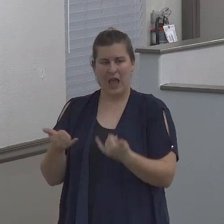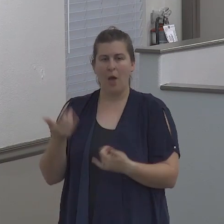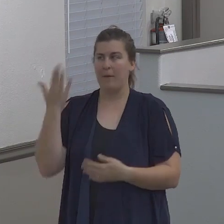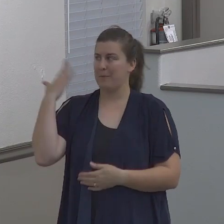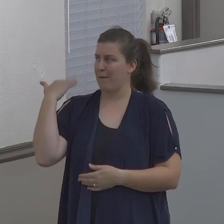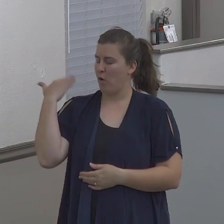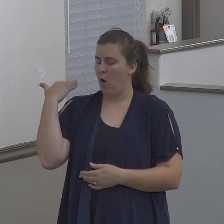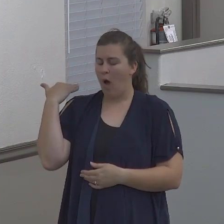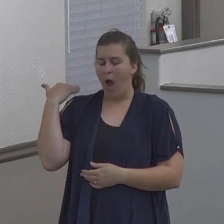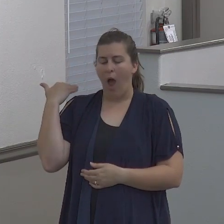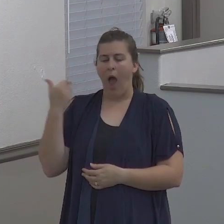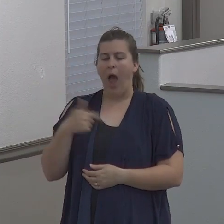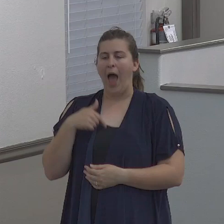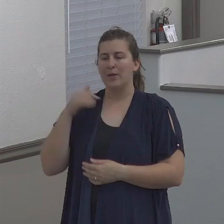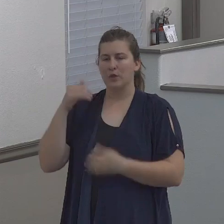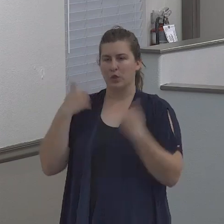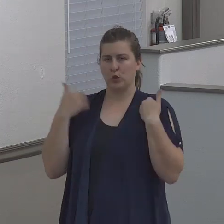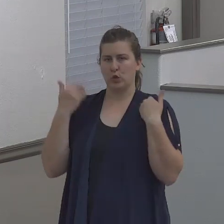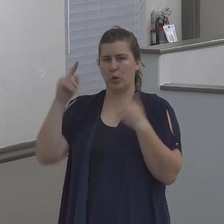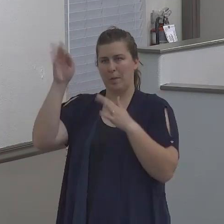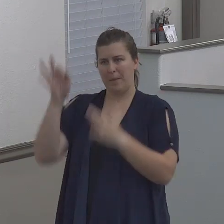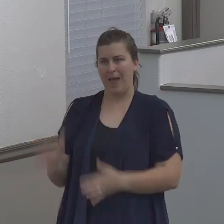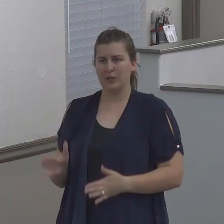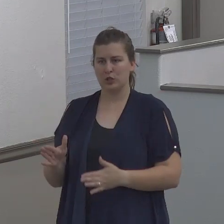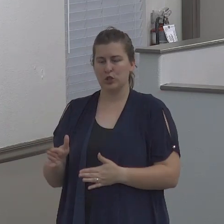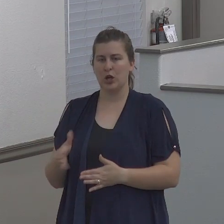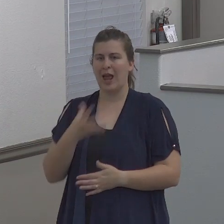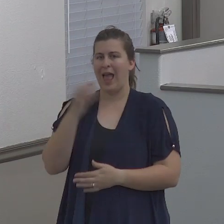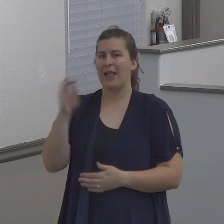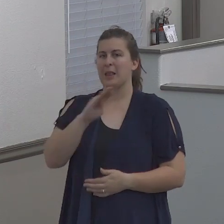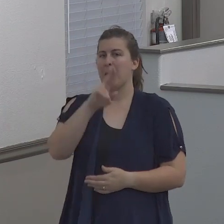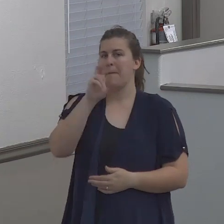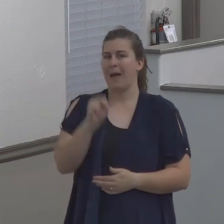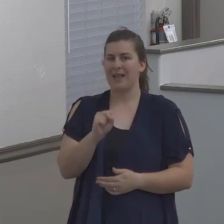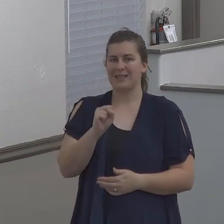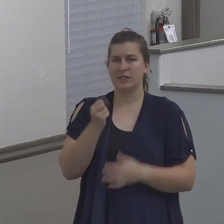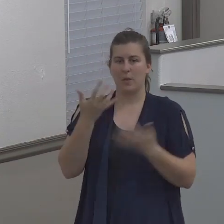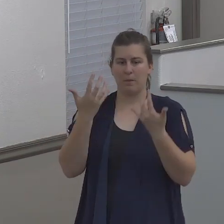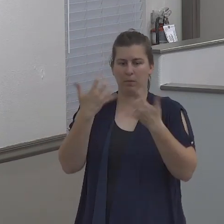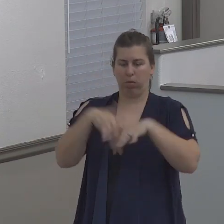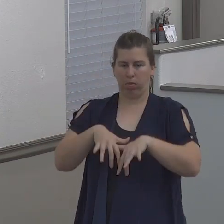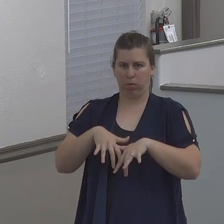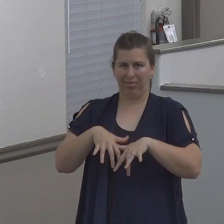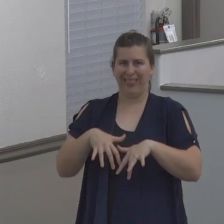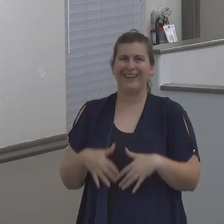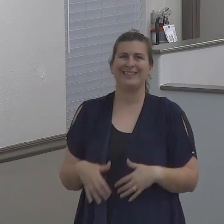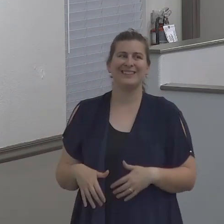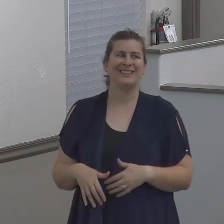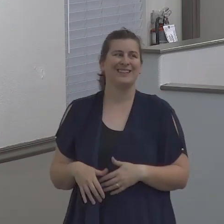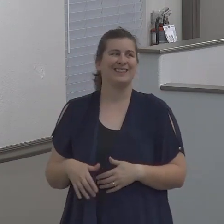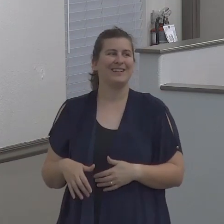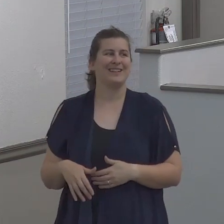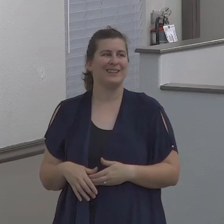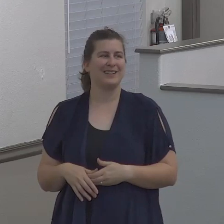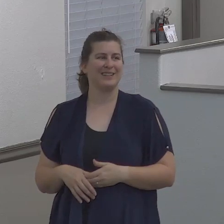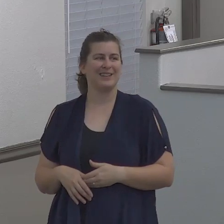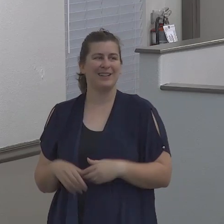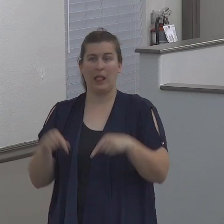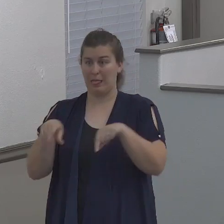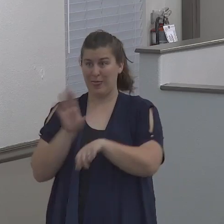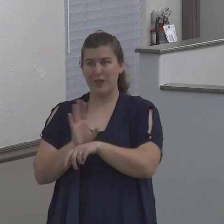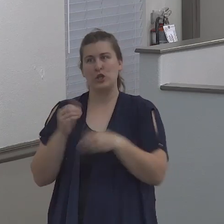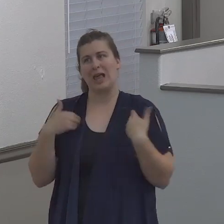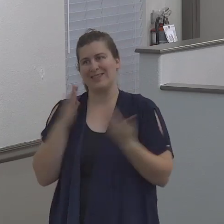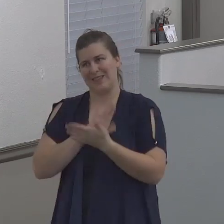never forgotten it. All these years, when I was a youth pastor outside of Lincoln, Montana, the bus broke down. That's funny about our